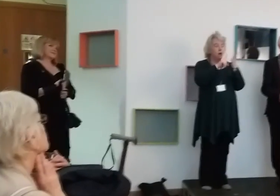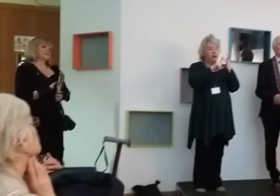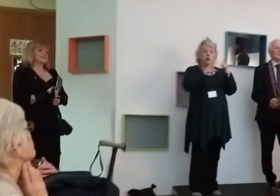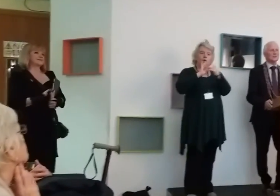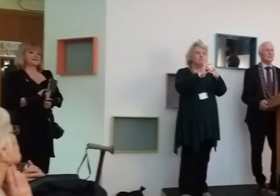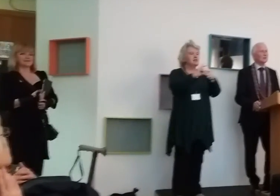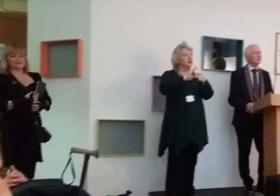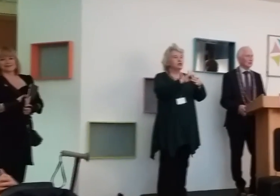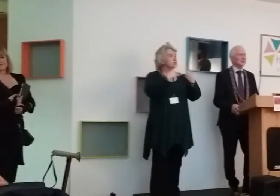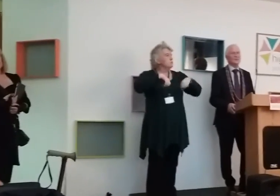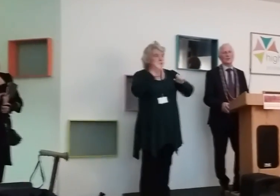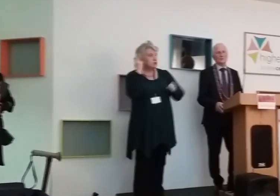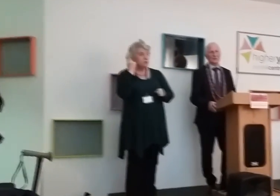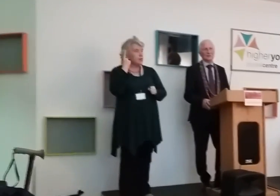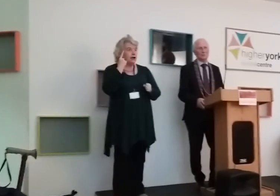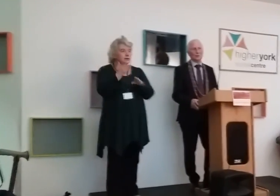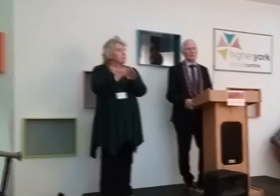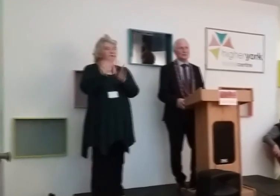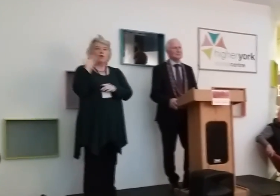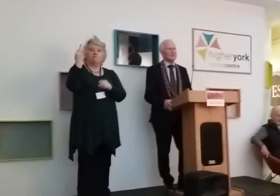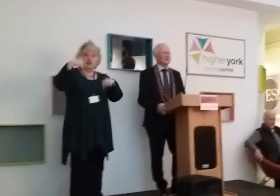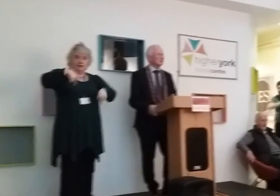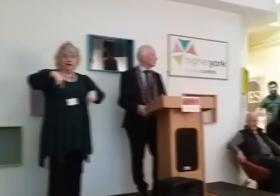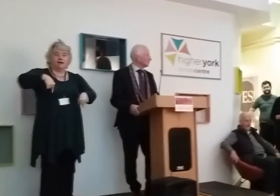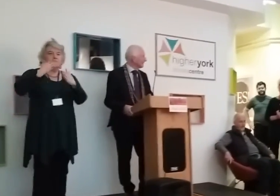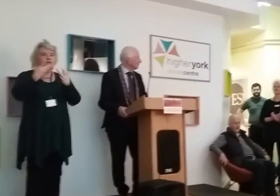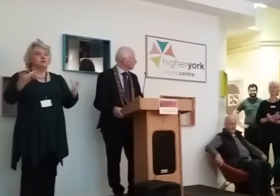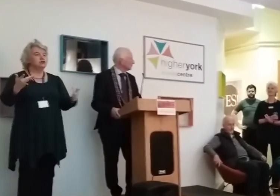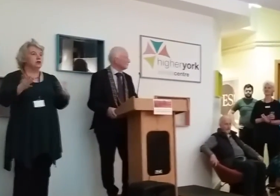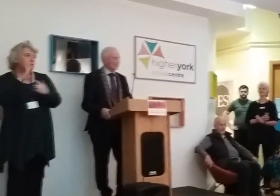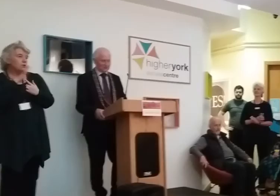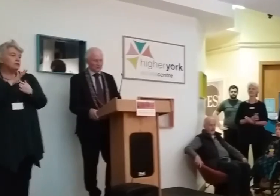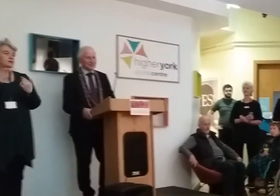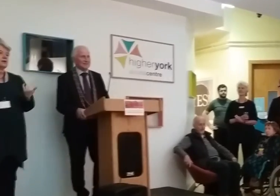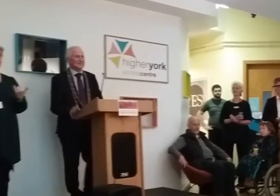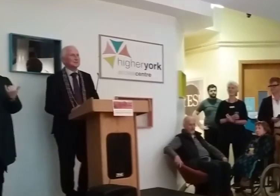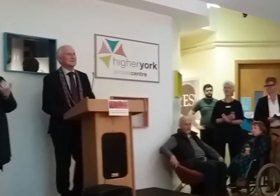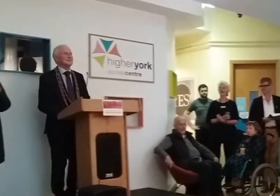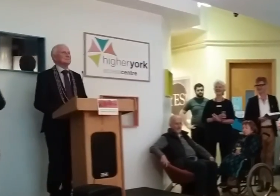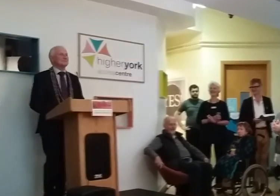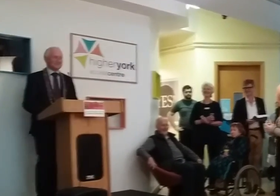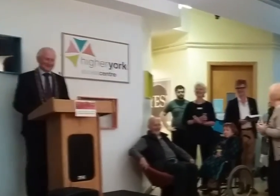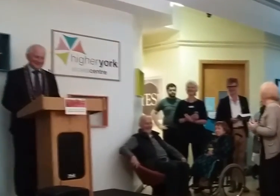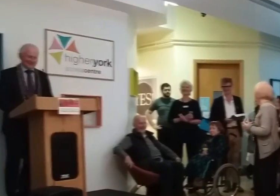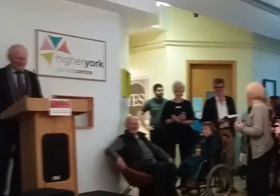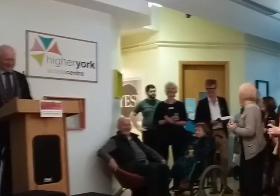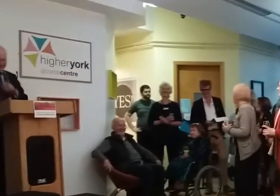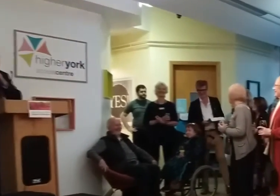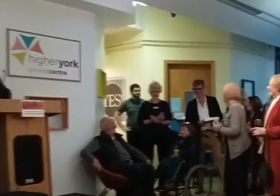invited to this exhibition, but it is very important. You never know, it might go beyond March the 29th.